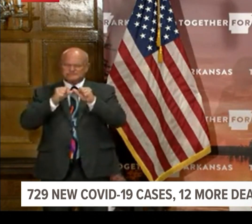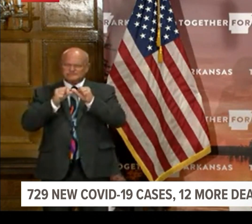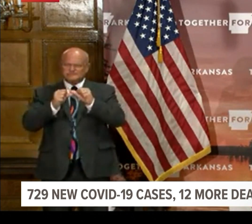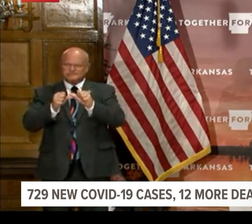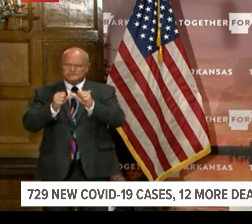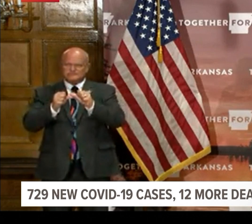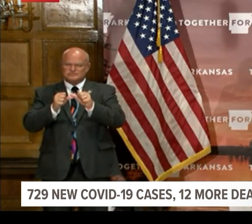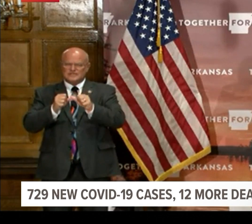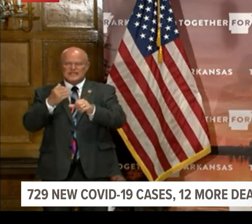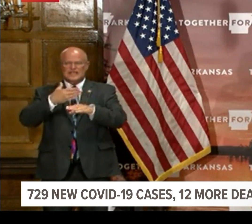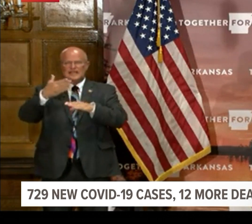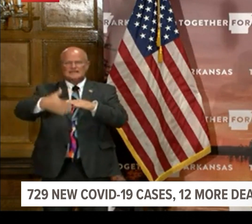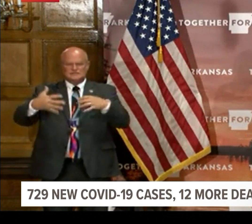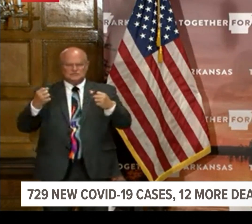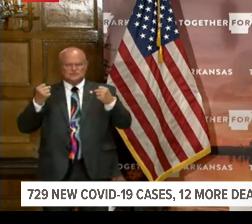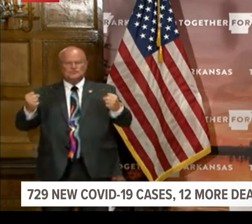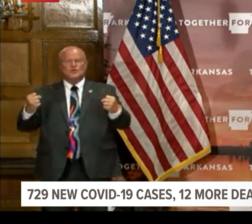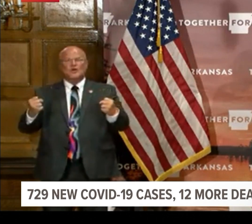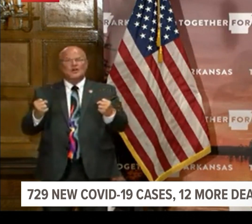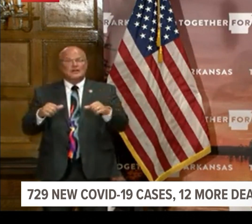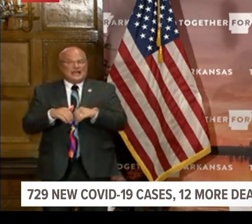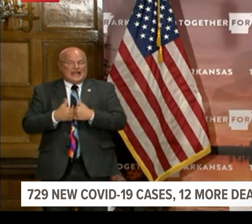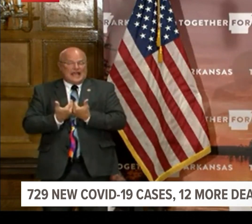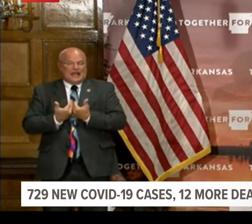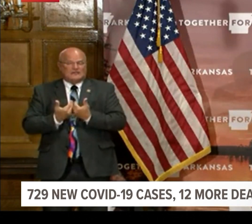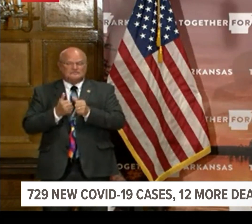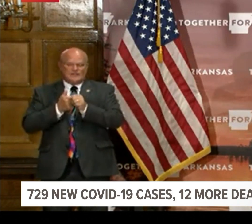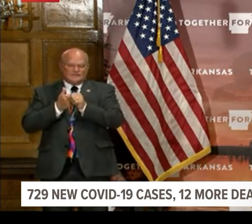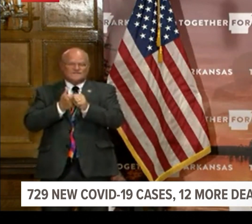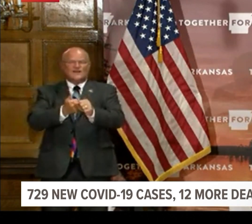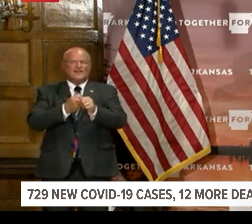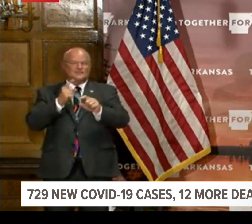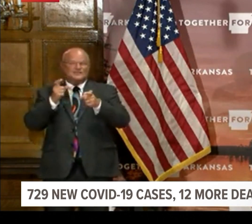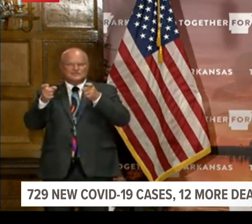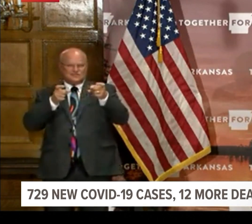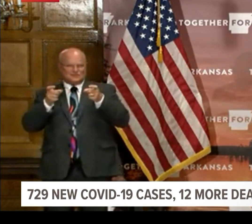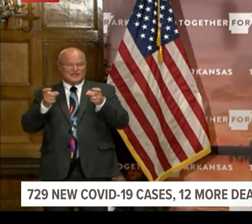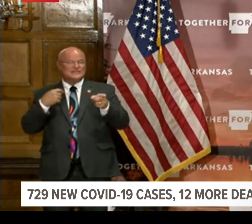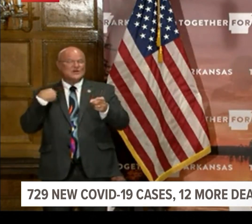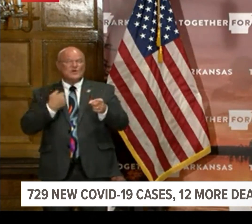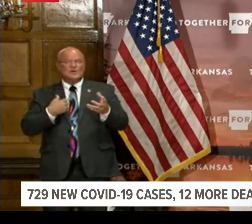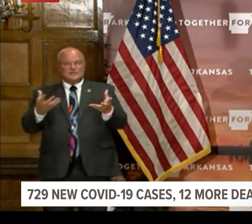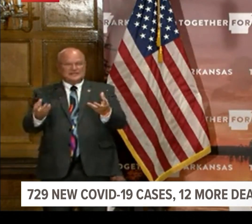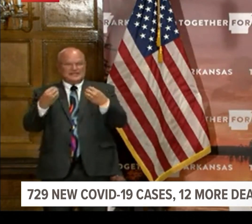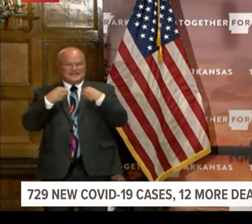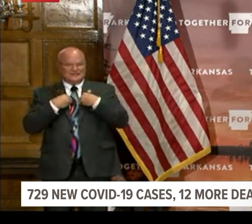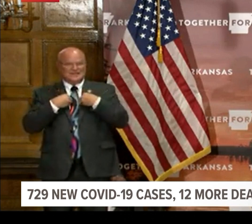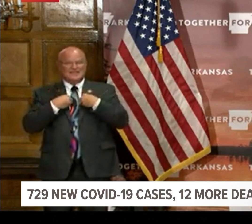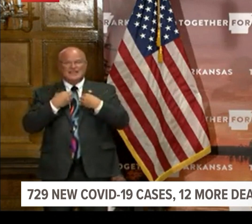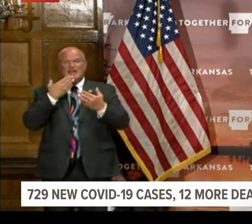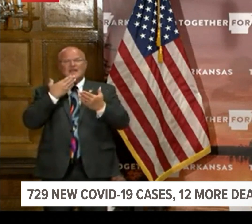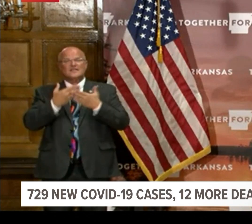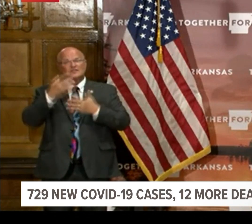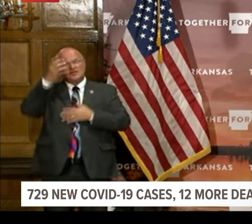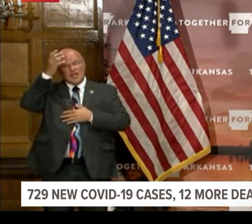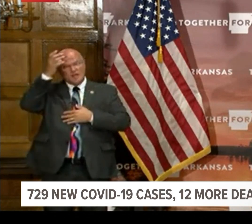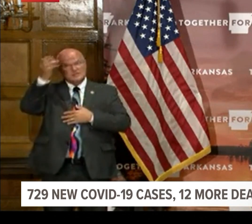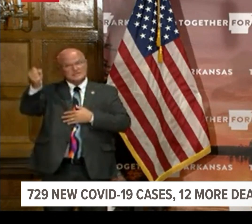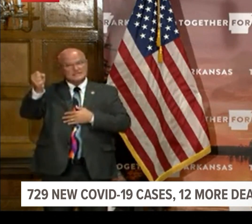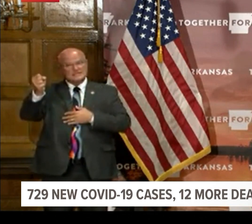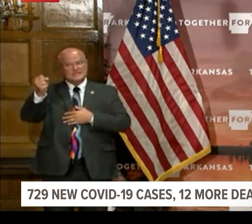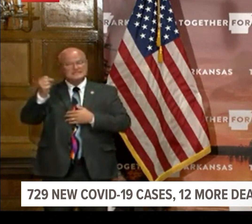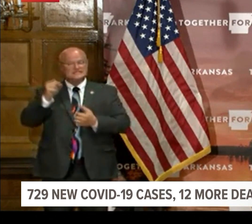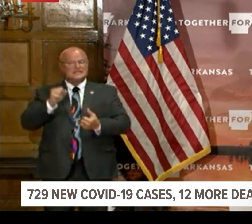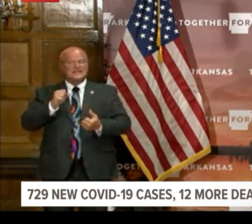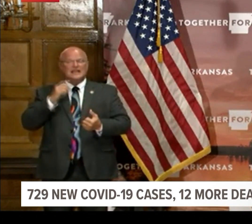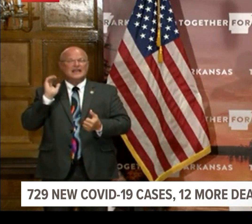that we finish strong, and we do that, I think, by following the direction that we've been given and the good common sense and approach